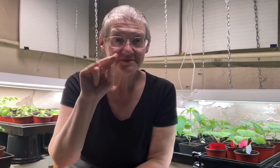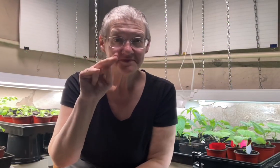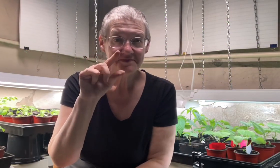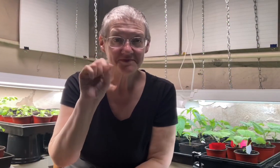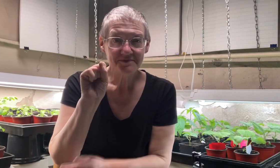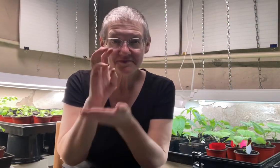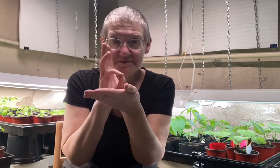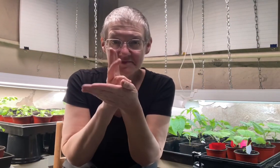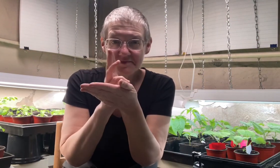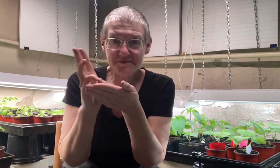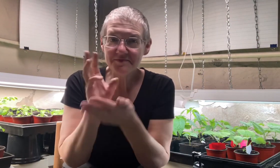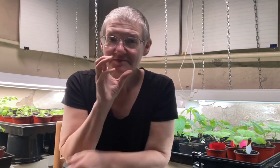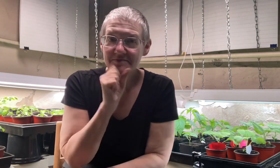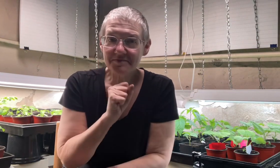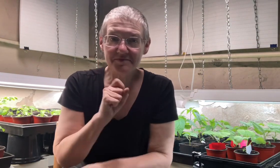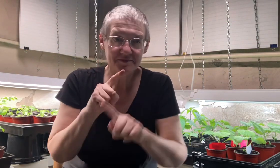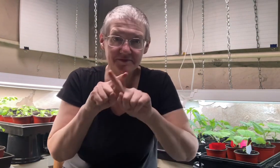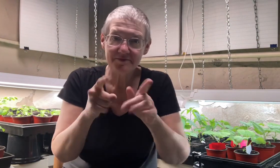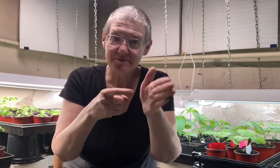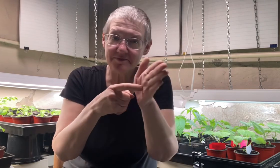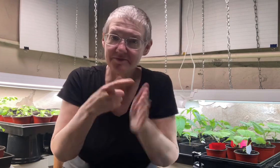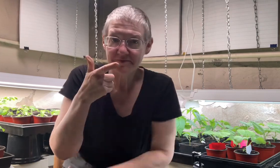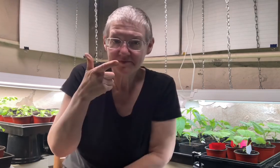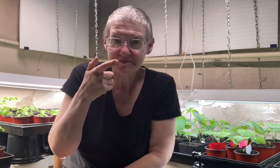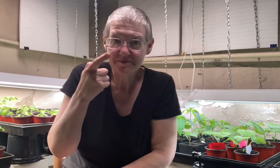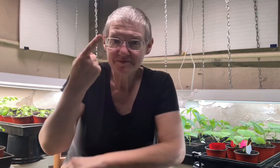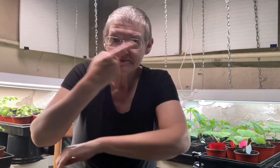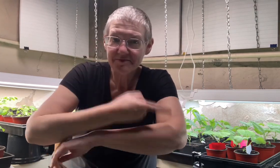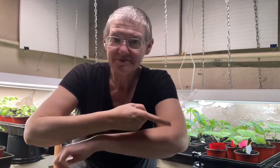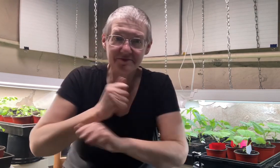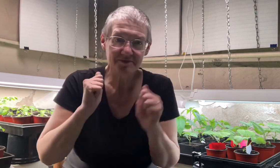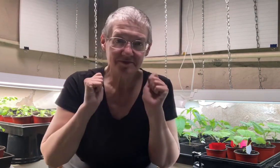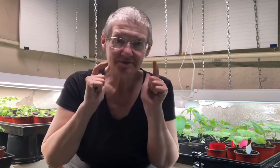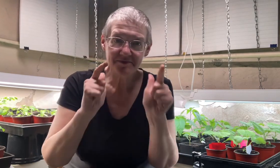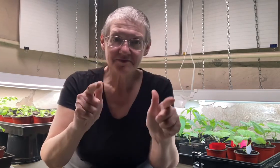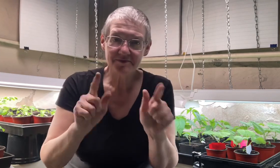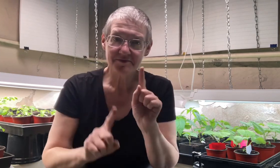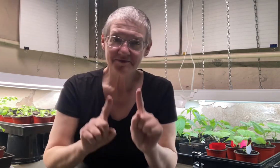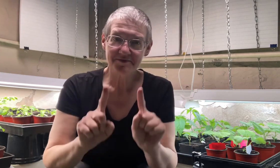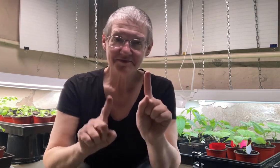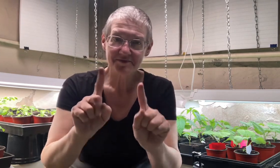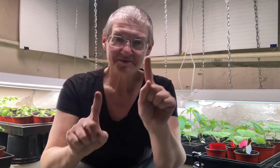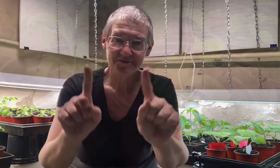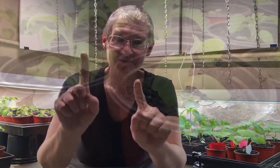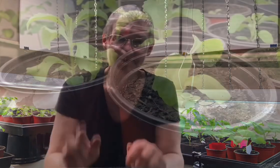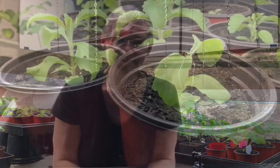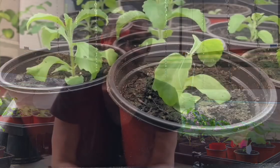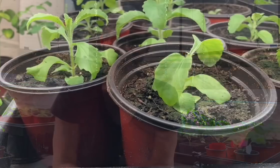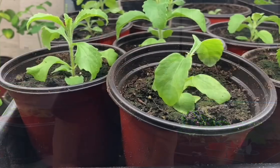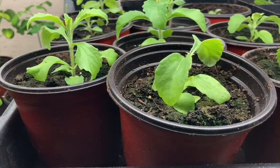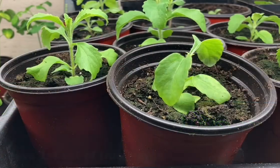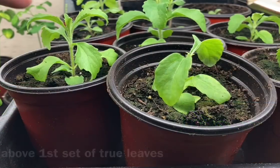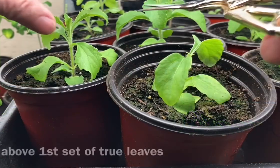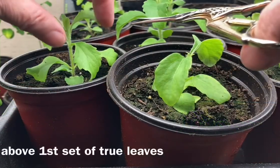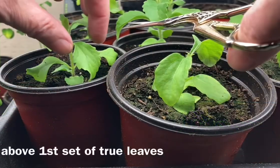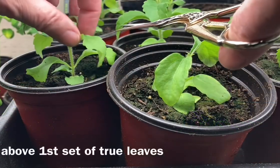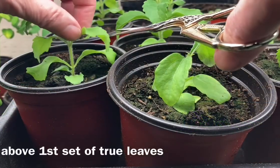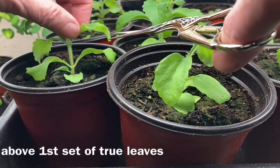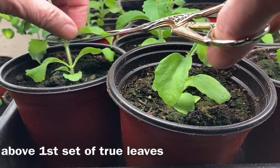Now the tallest seedlings are 6 weeks old, but it required 21 days for them all